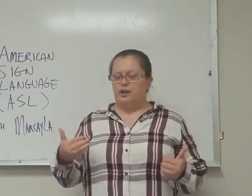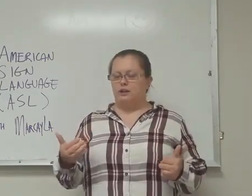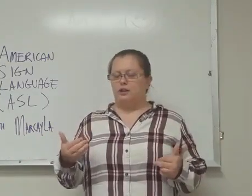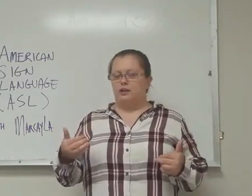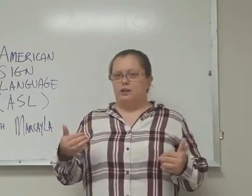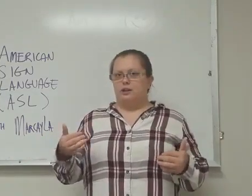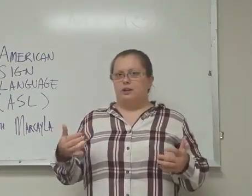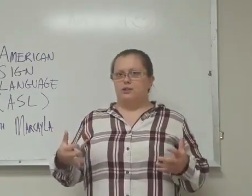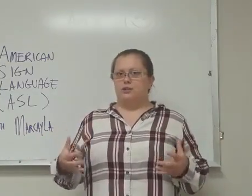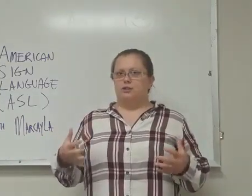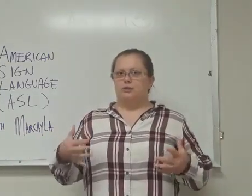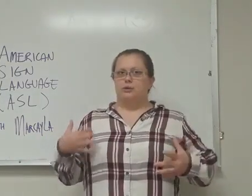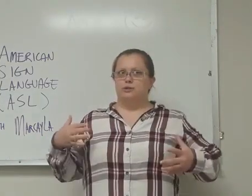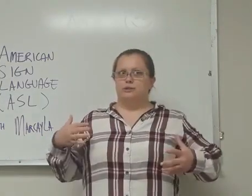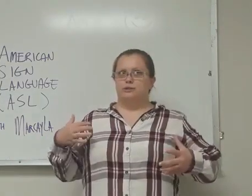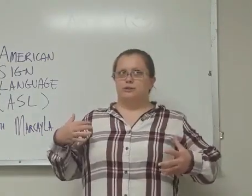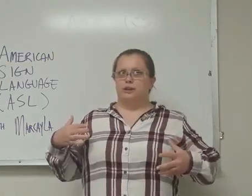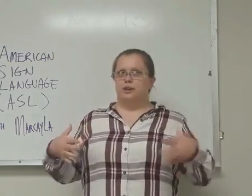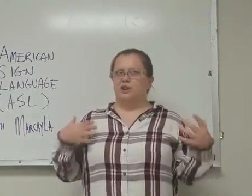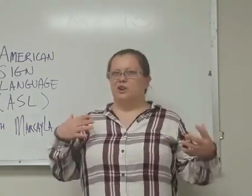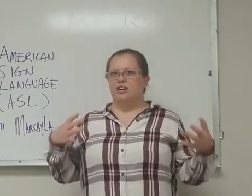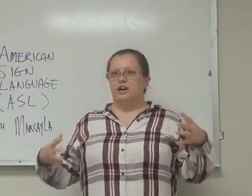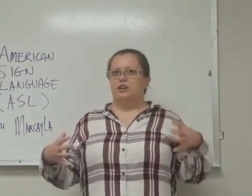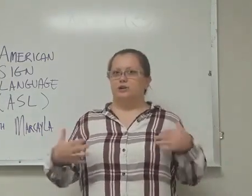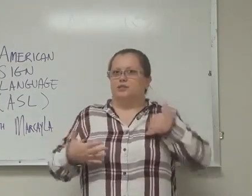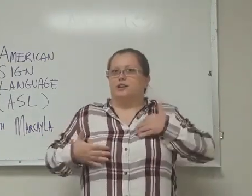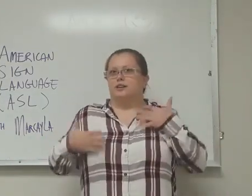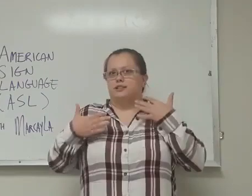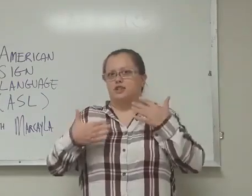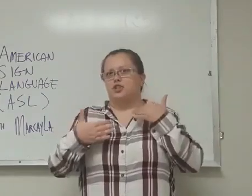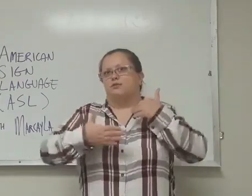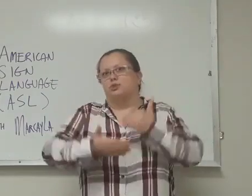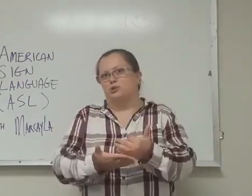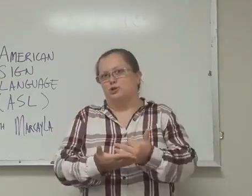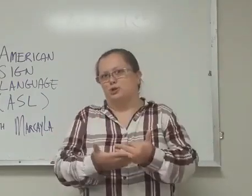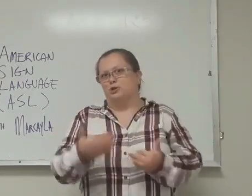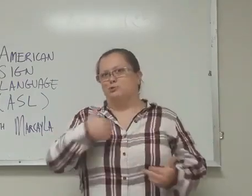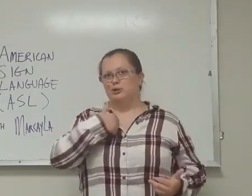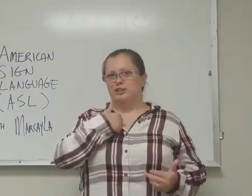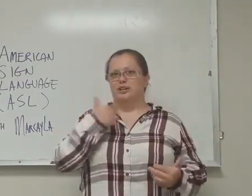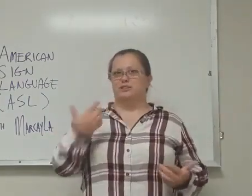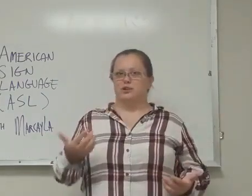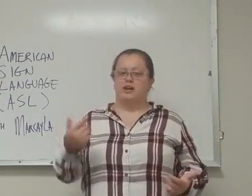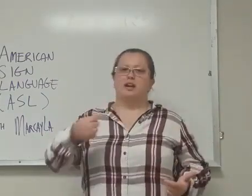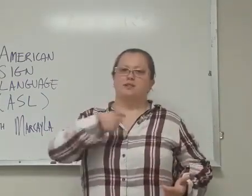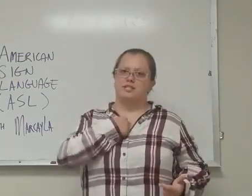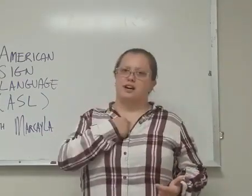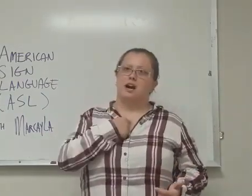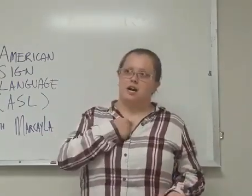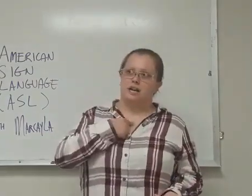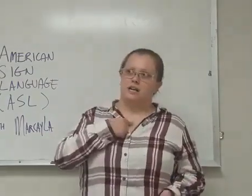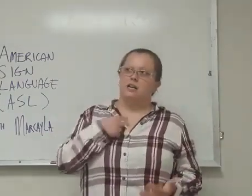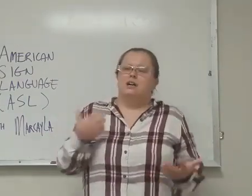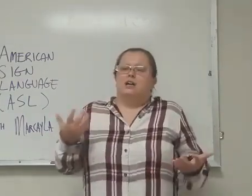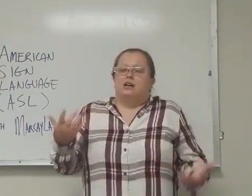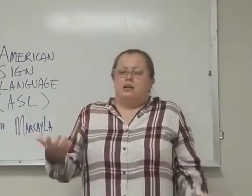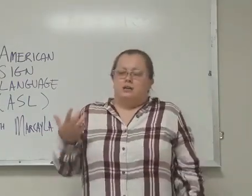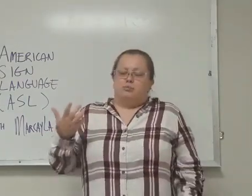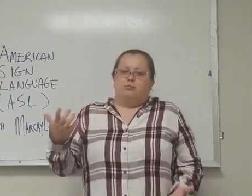signing, it's almost like they already kind of know it's like an extension of you, so you don't really necessarily have to say I. But for